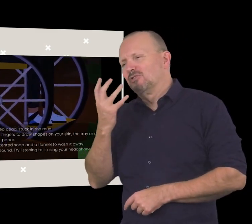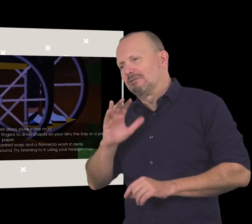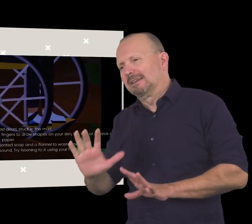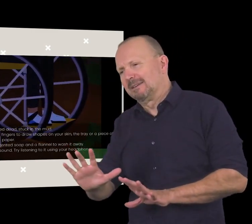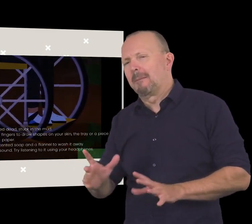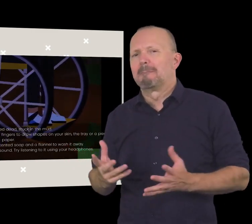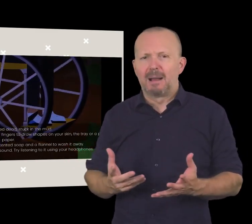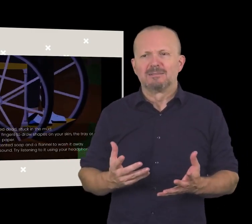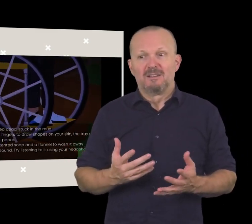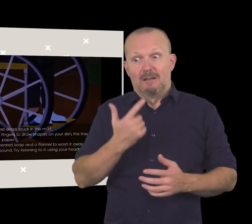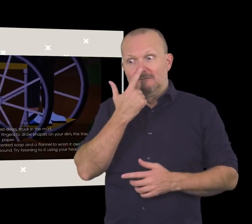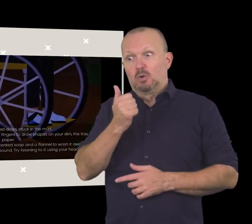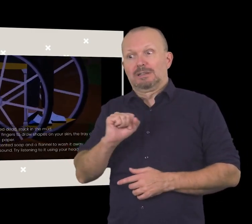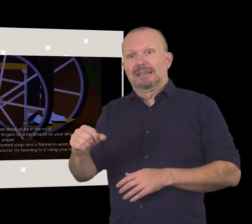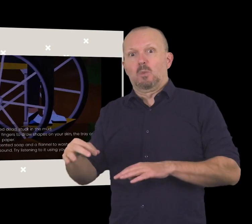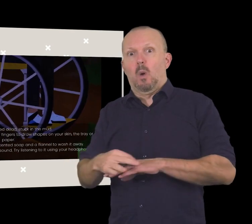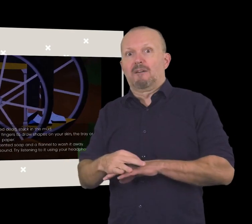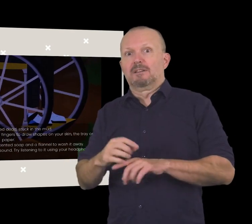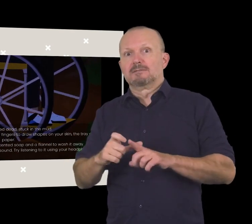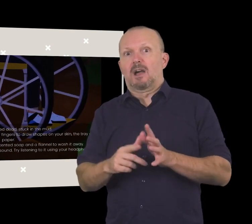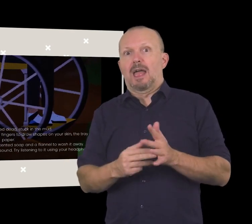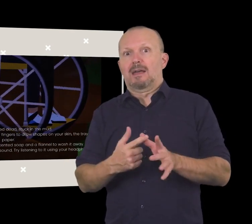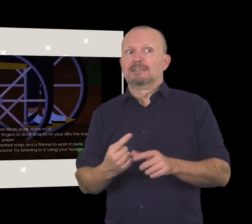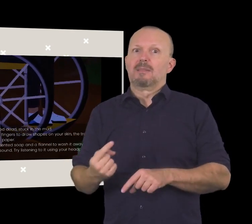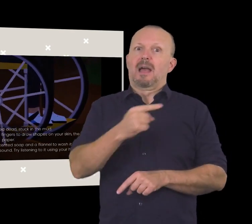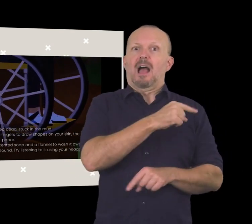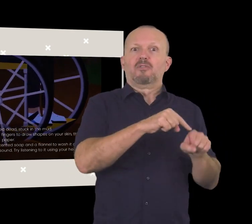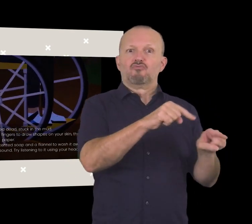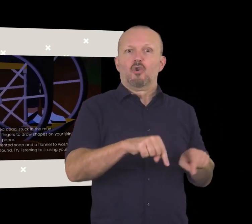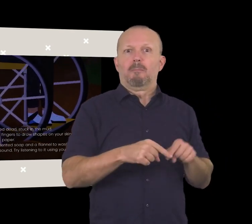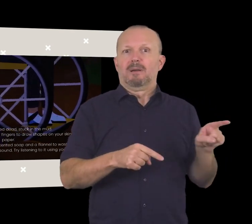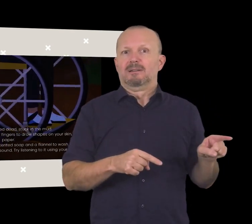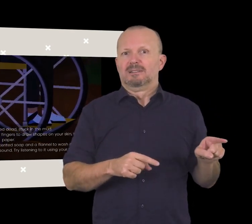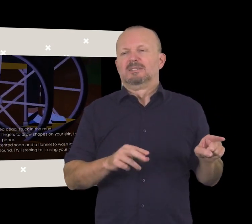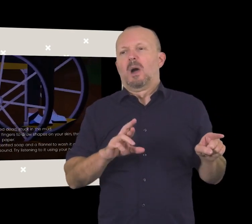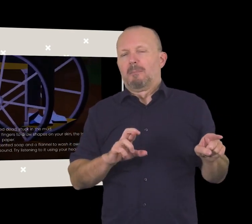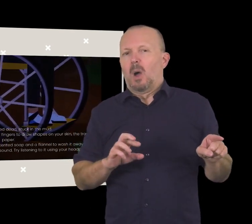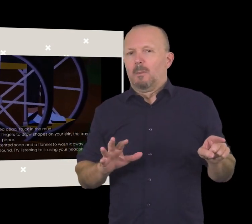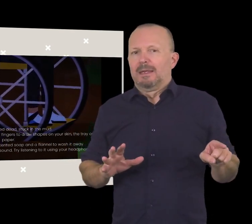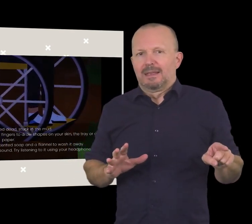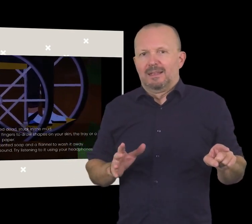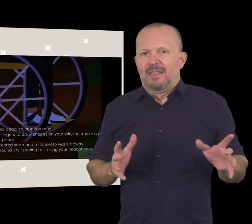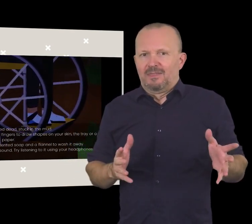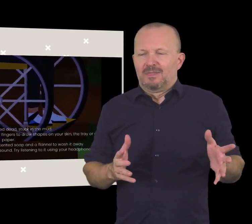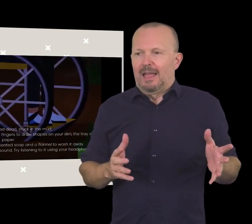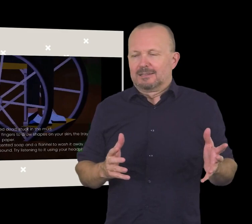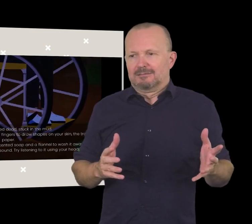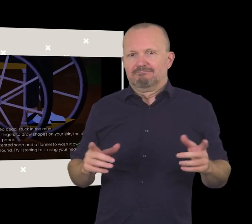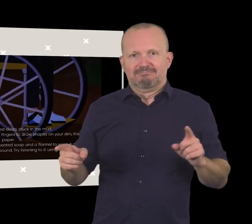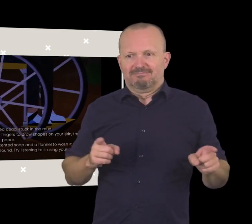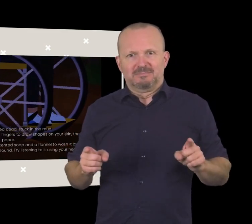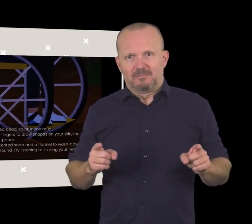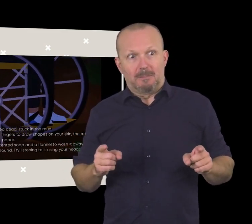room? I'm going to be carrying this up forever. And fortunately, his wife Diane is in the other room, so she can't see. So I'm hoping